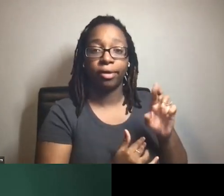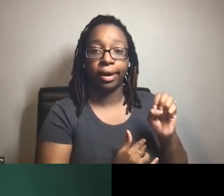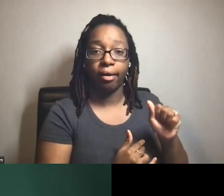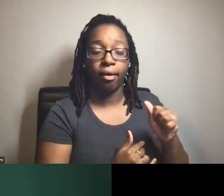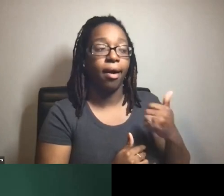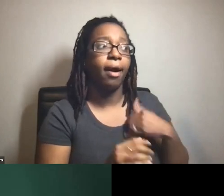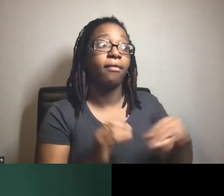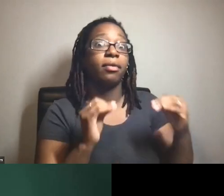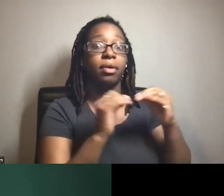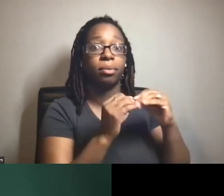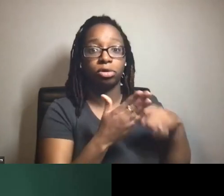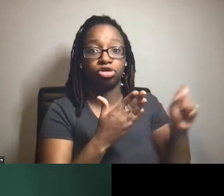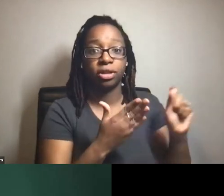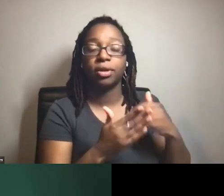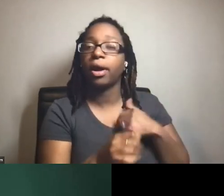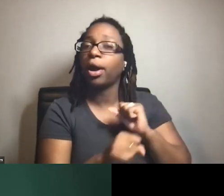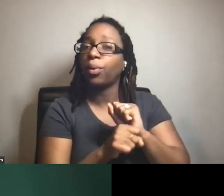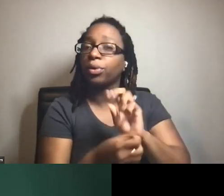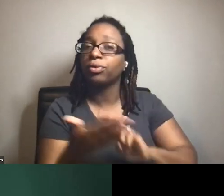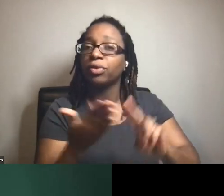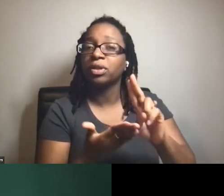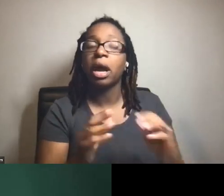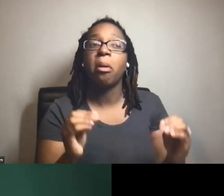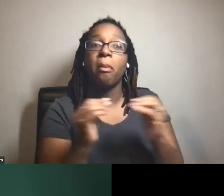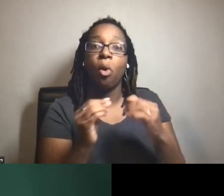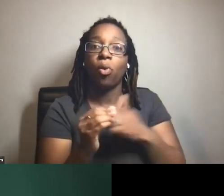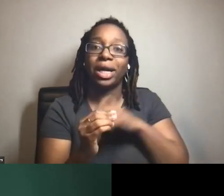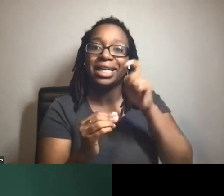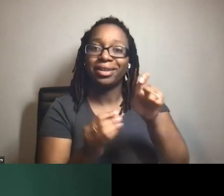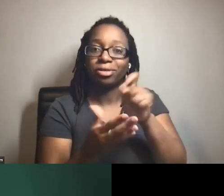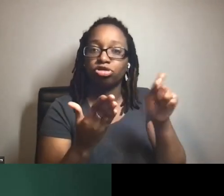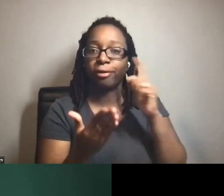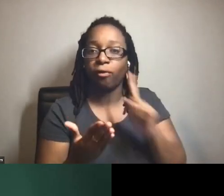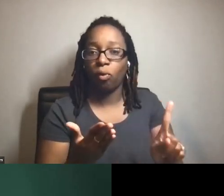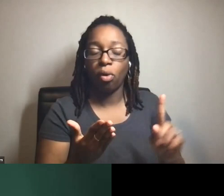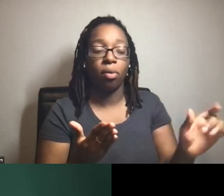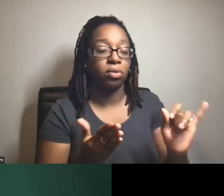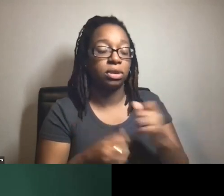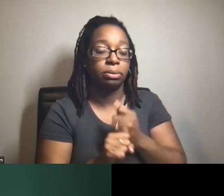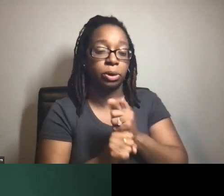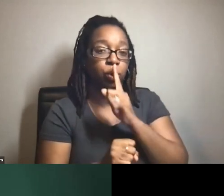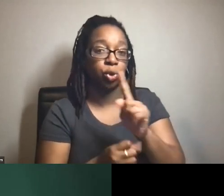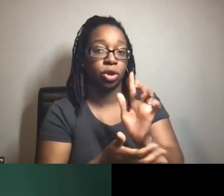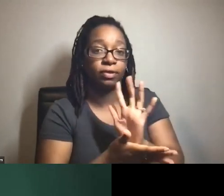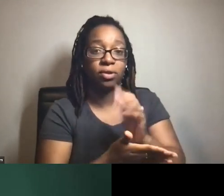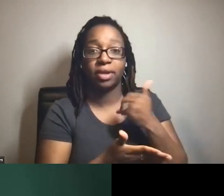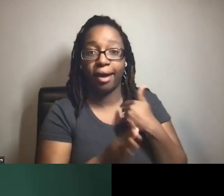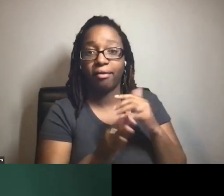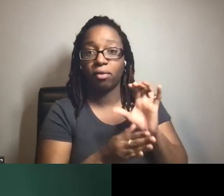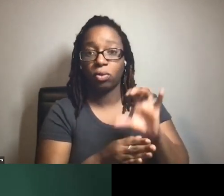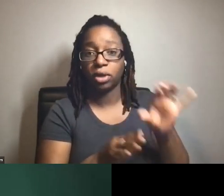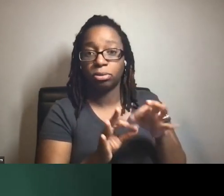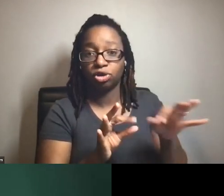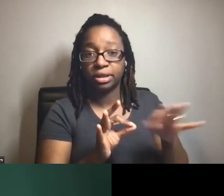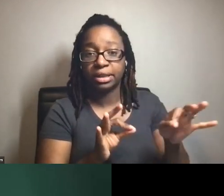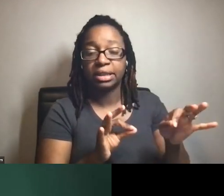in a university, so there's a lot more things that we're checking for. I'm also making sure that videos have closed captions. So I have a lot